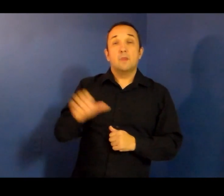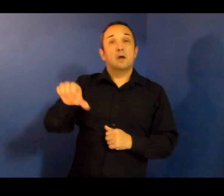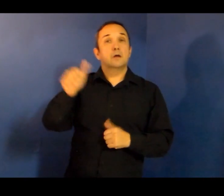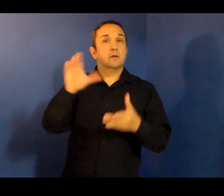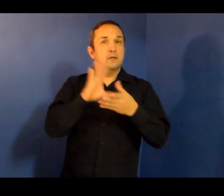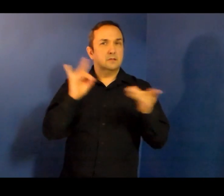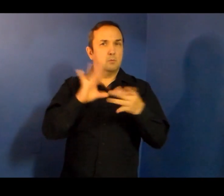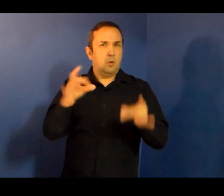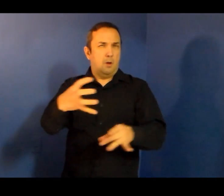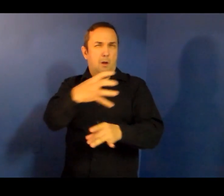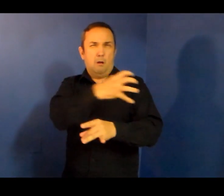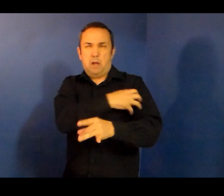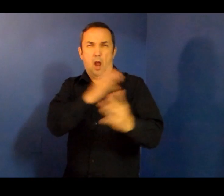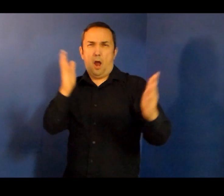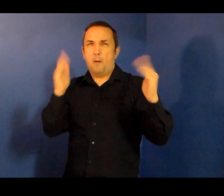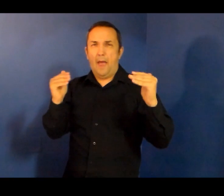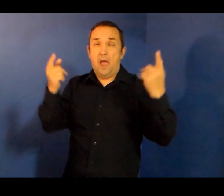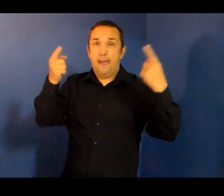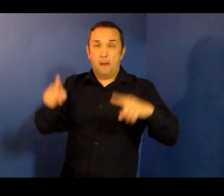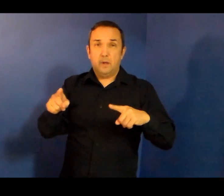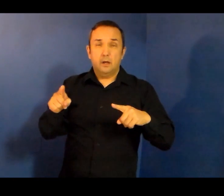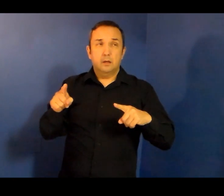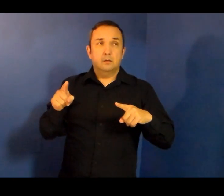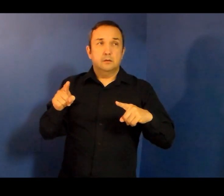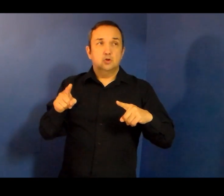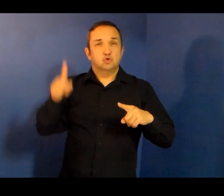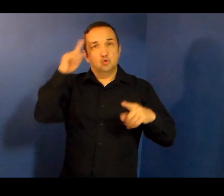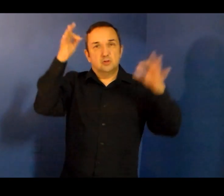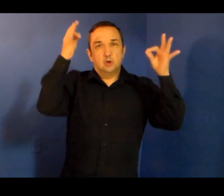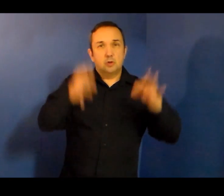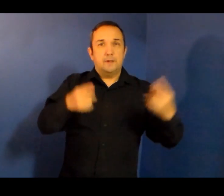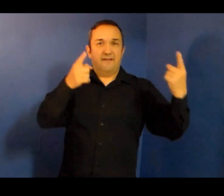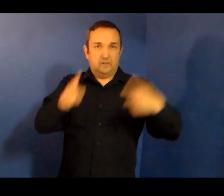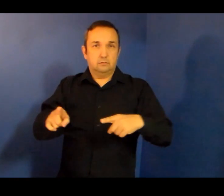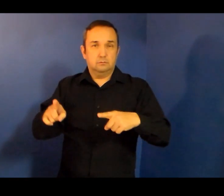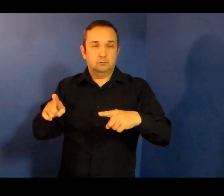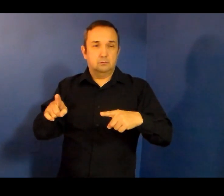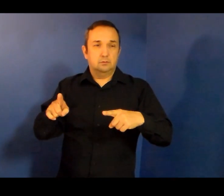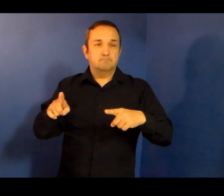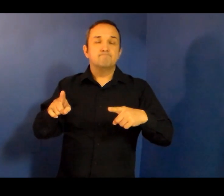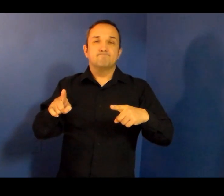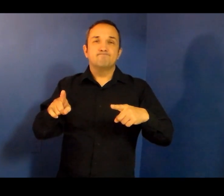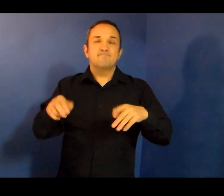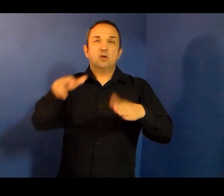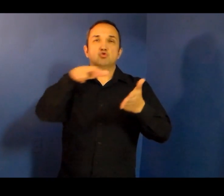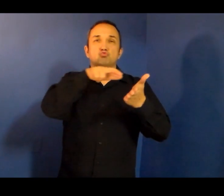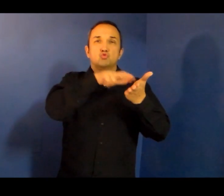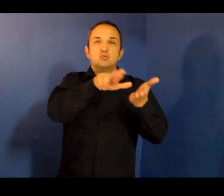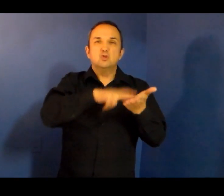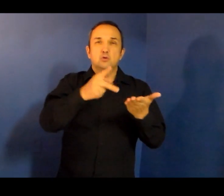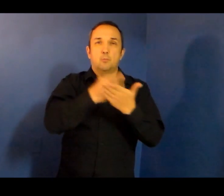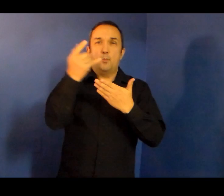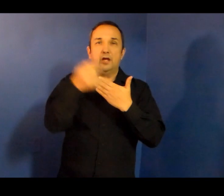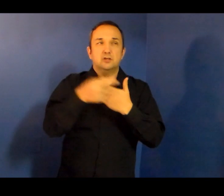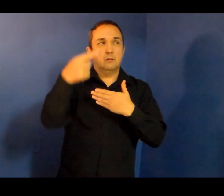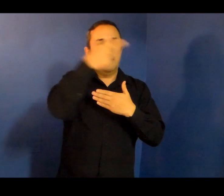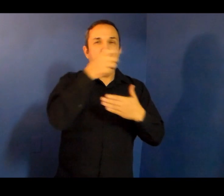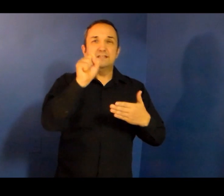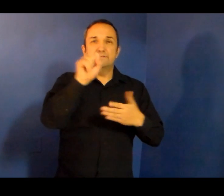powerful expectations are in determining events was shown in a research project conducted in San Francisco.